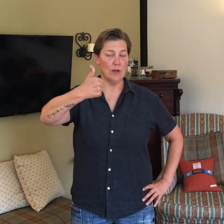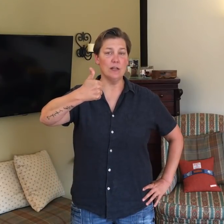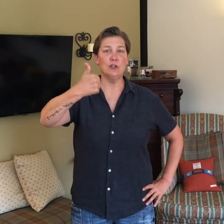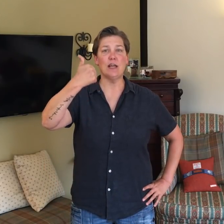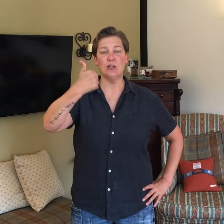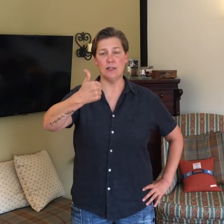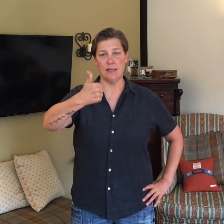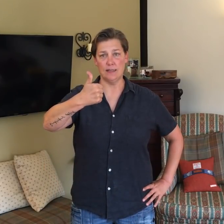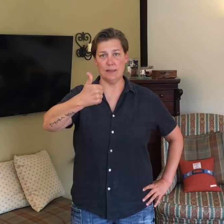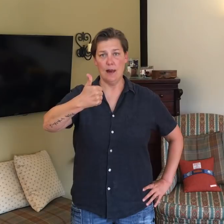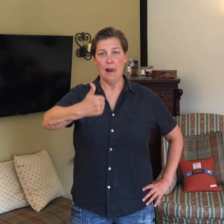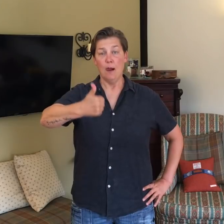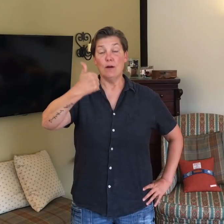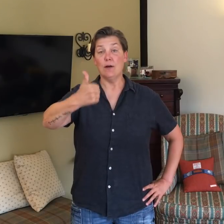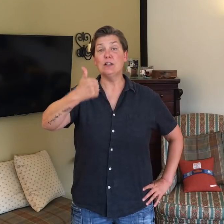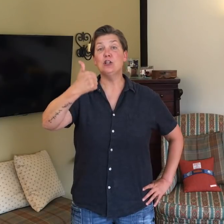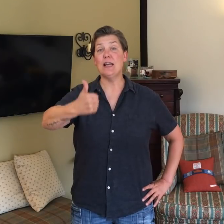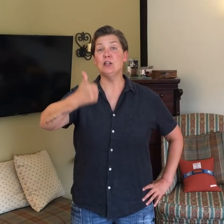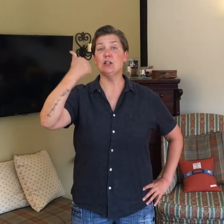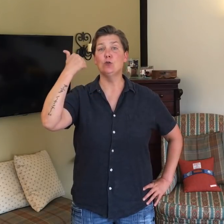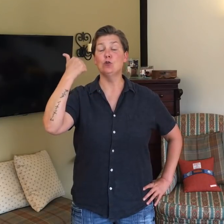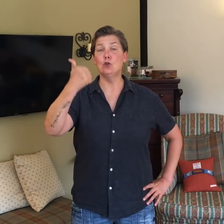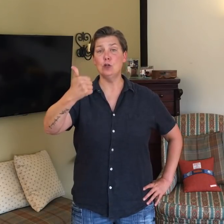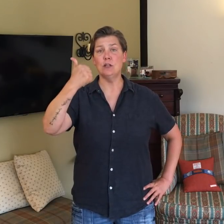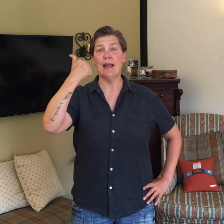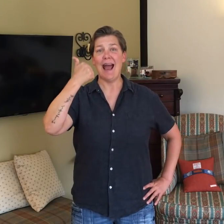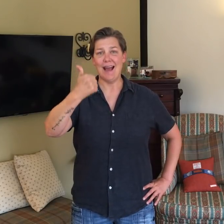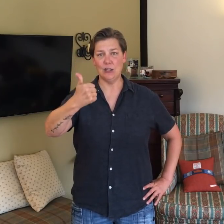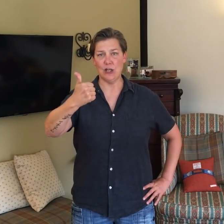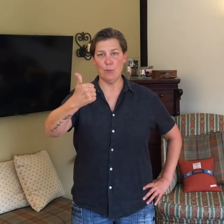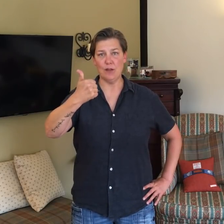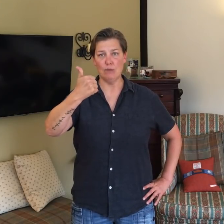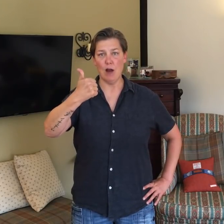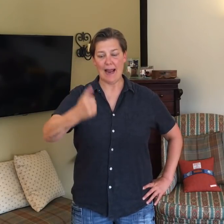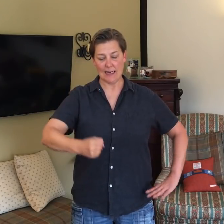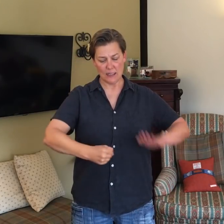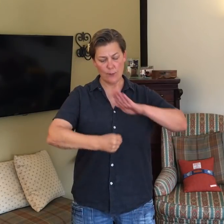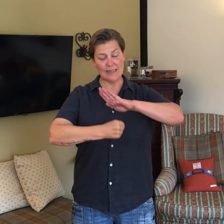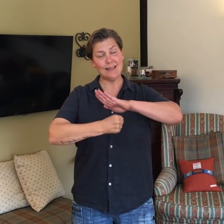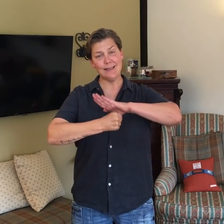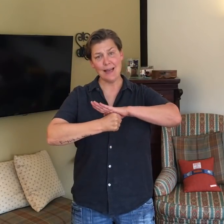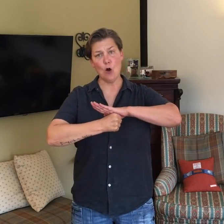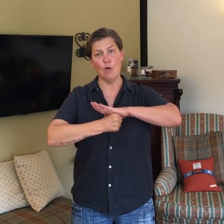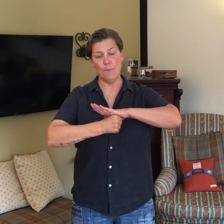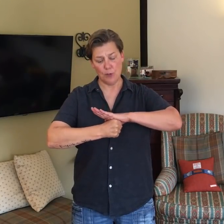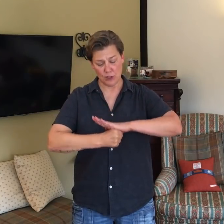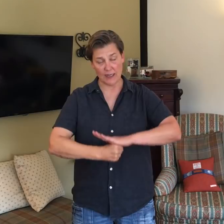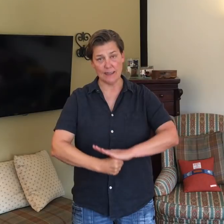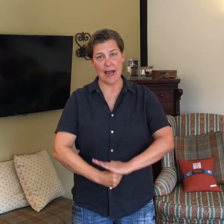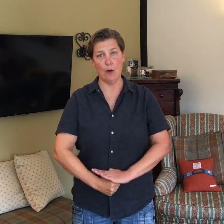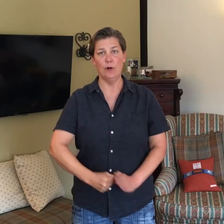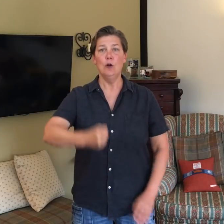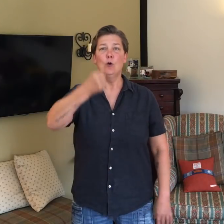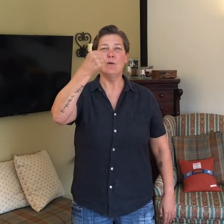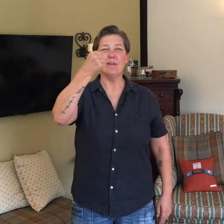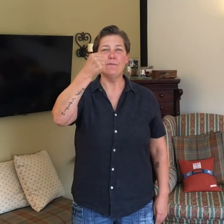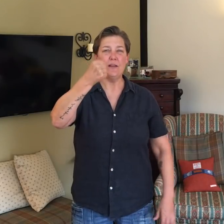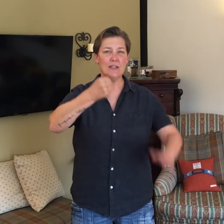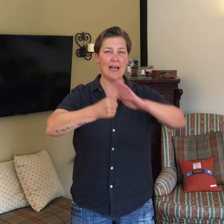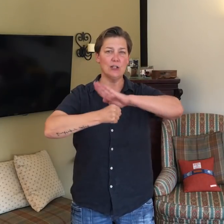to change it to this. We're going to change it to the good handshake with our right hand. So instead of pushing down with a fist handshake